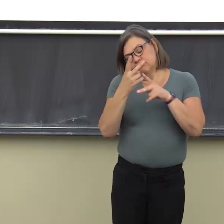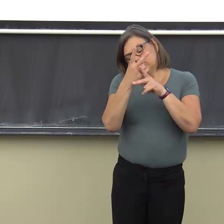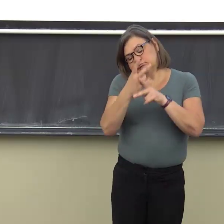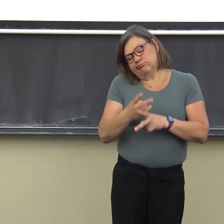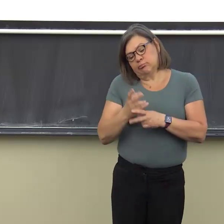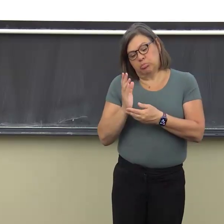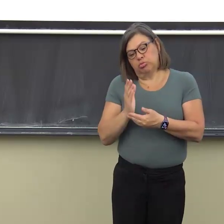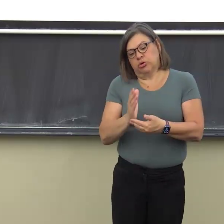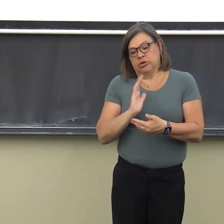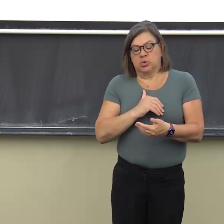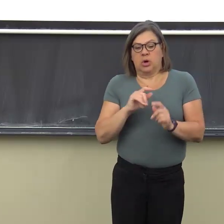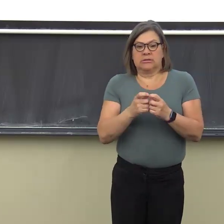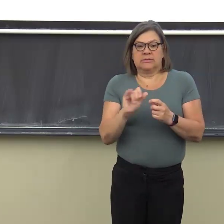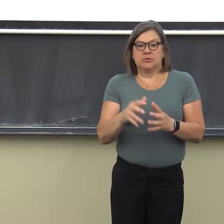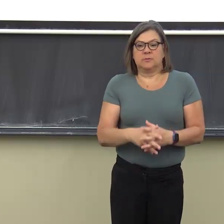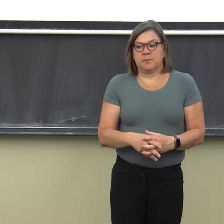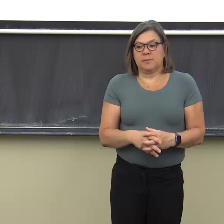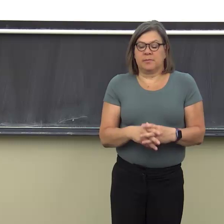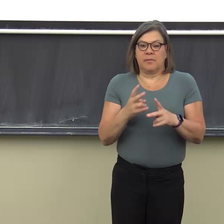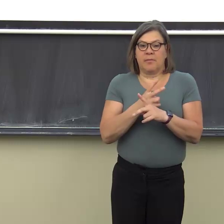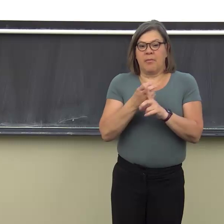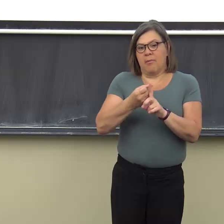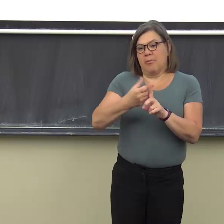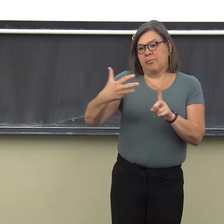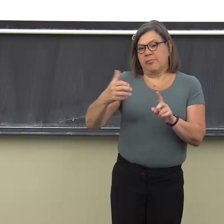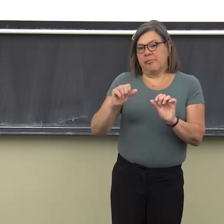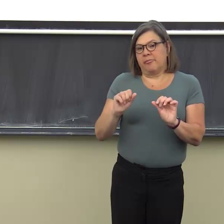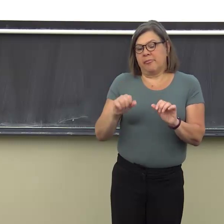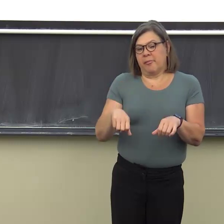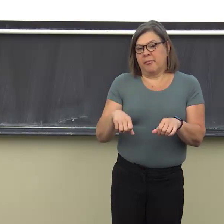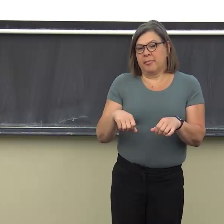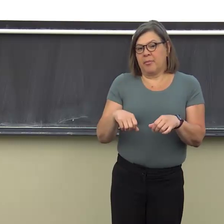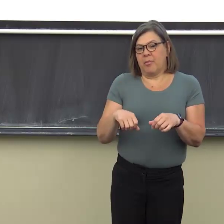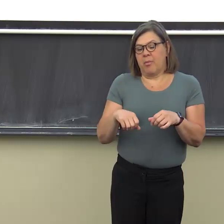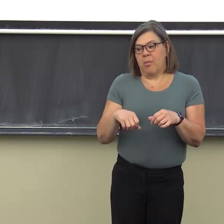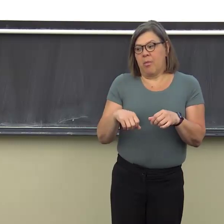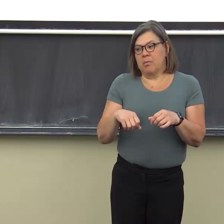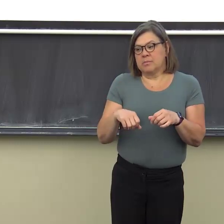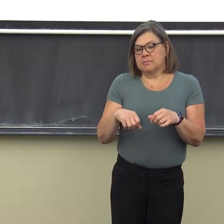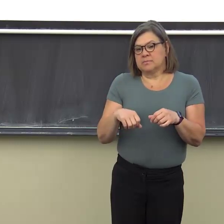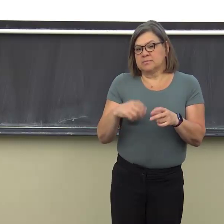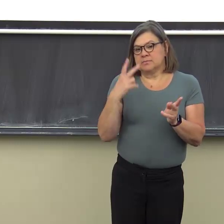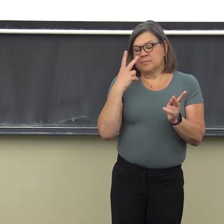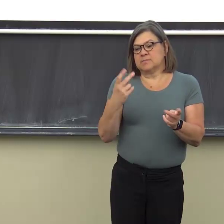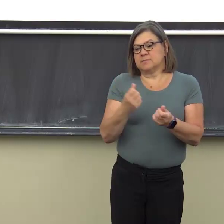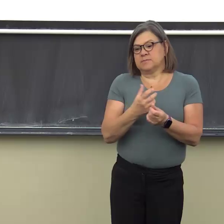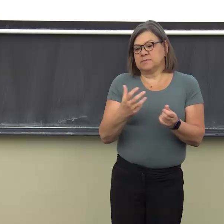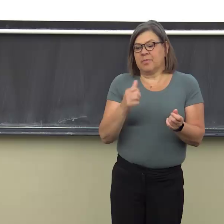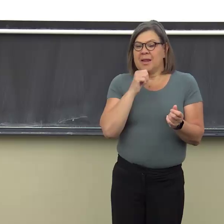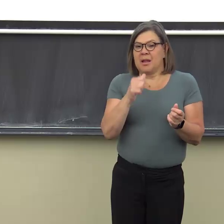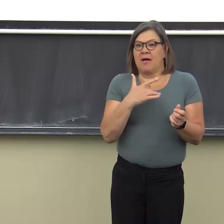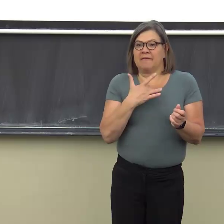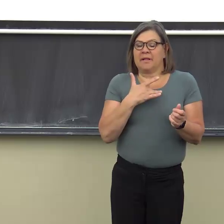can, I don't know, like expand a little bit in the way of seeing everything and not